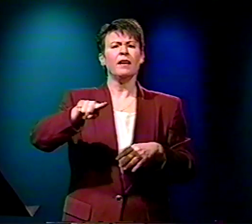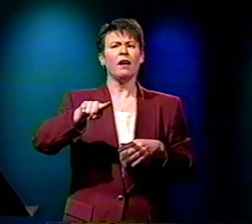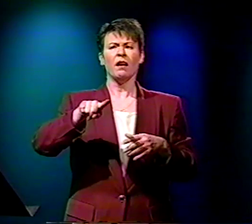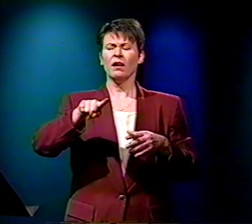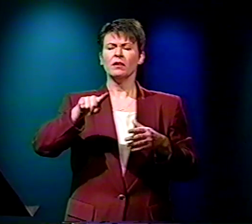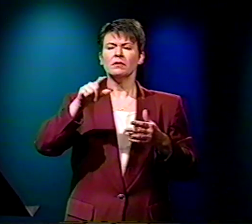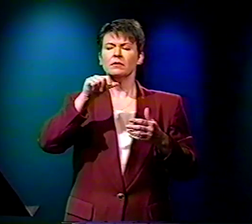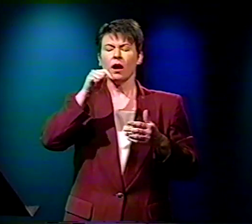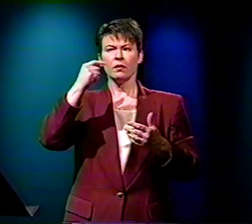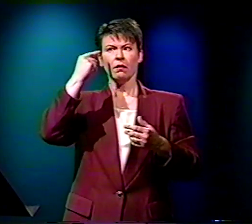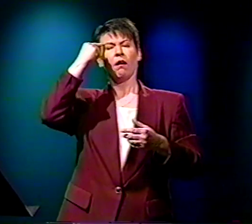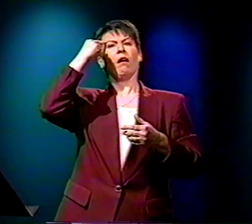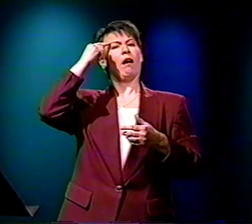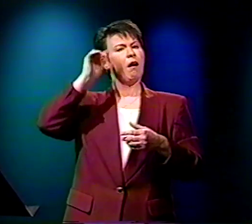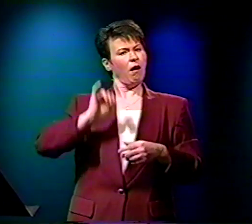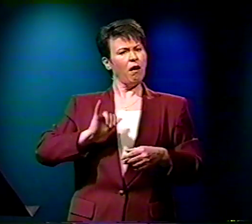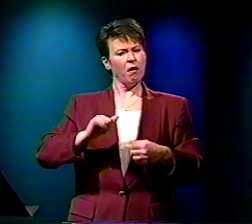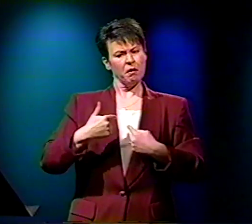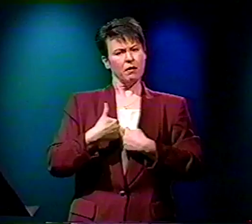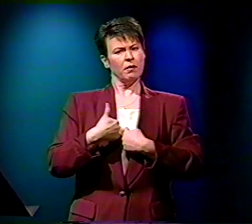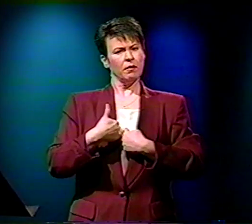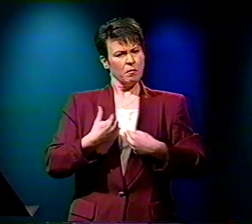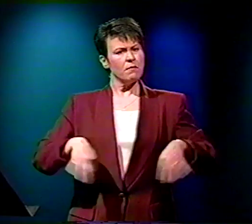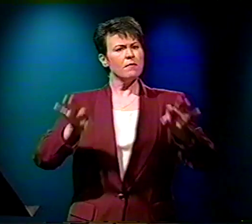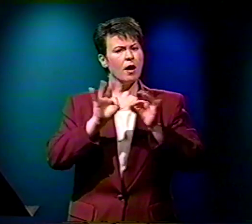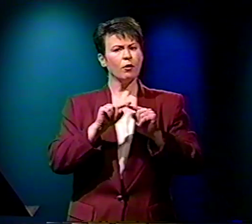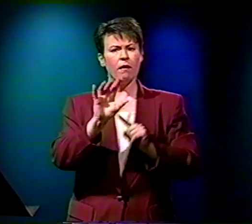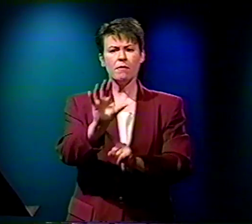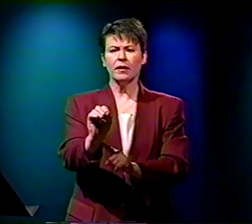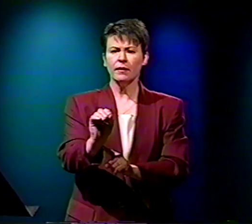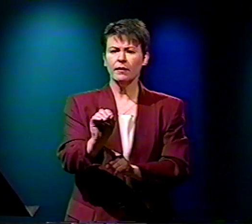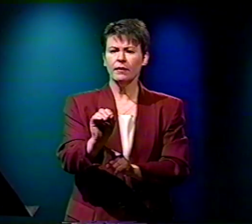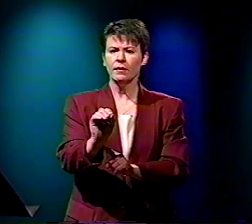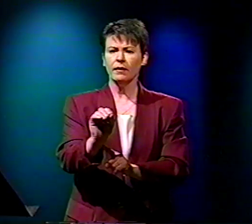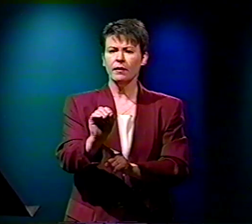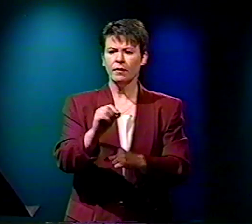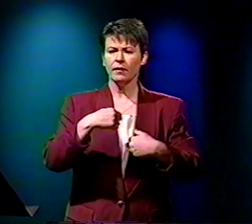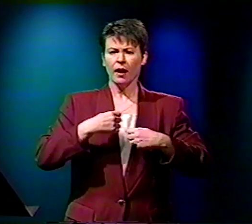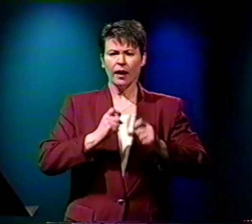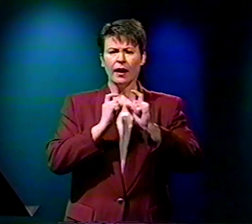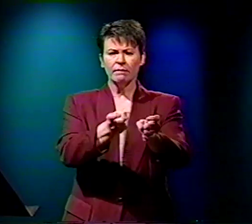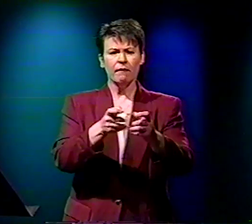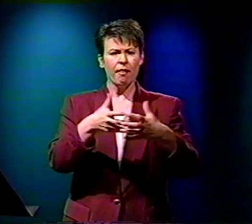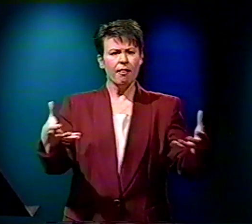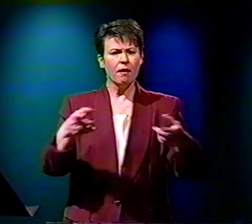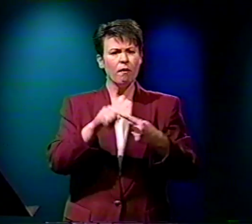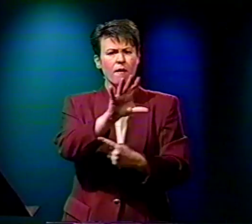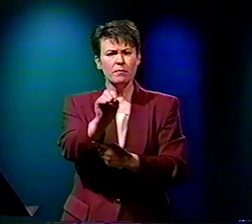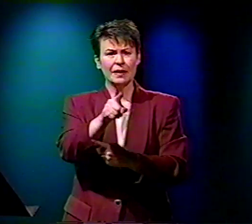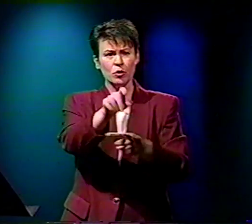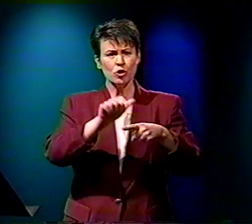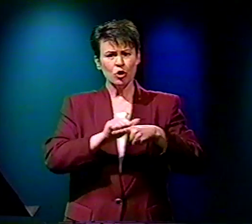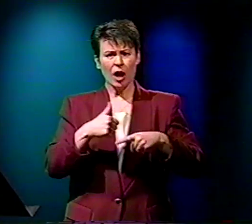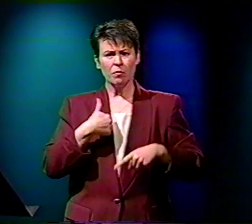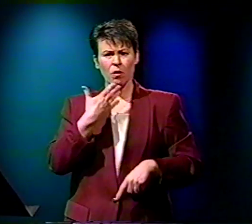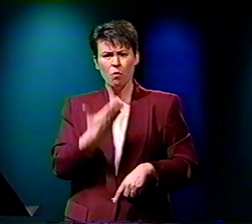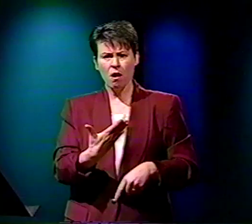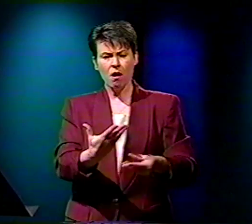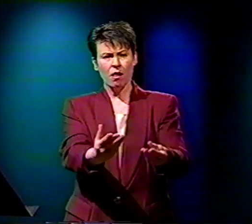Many deaf people don't stop to think about the fact that I am very important. I have a great contribution for that company.